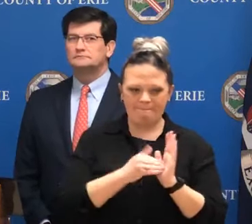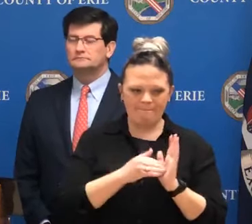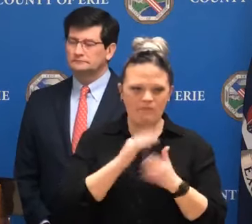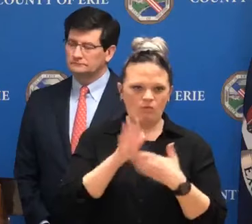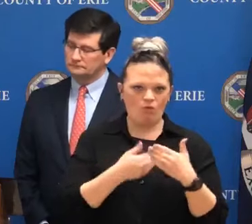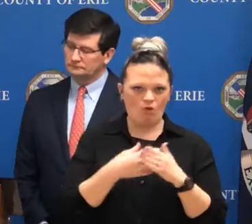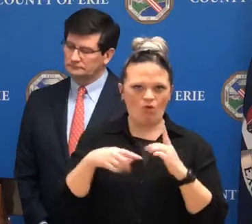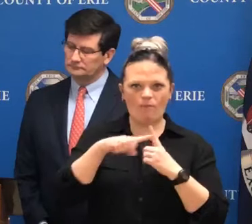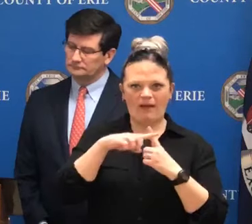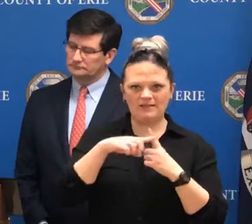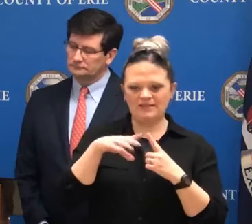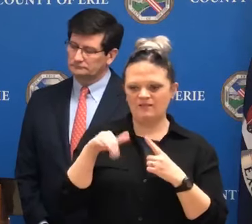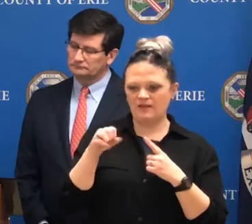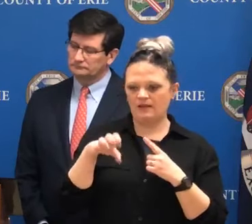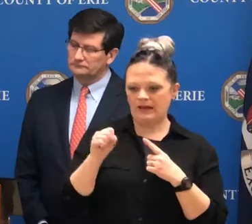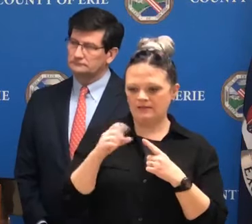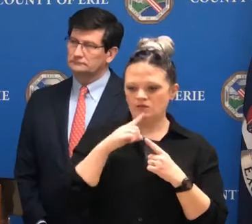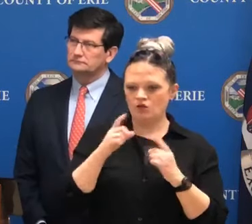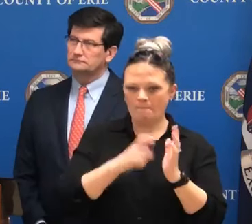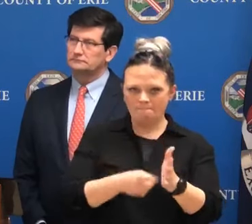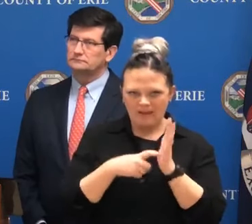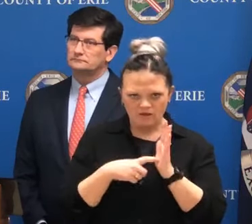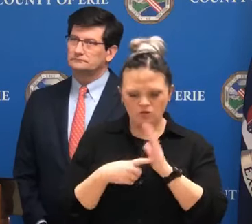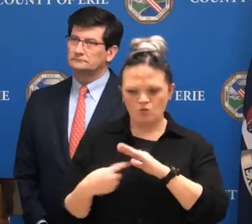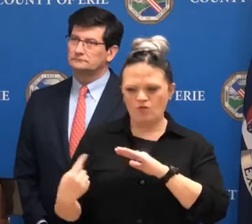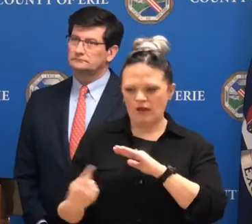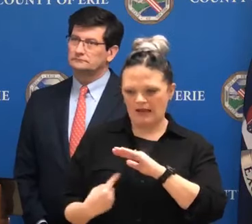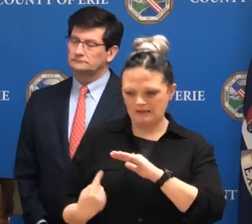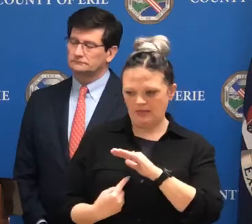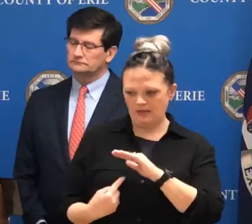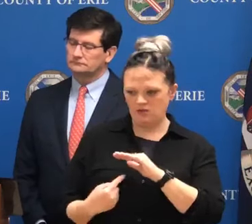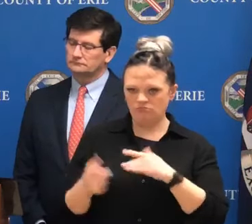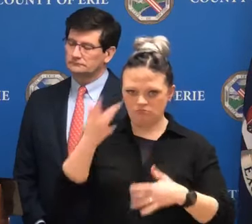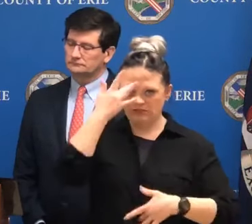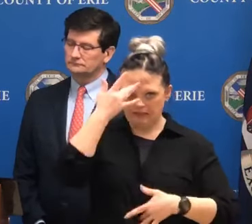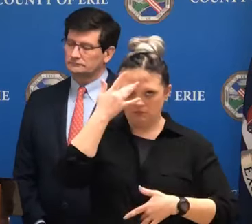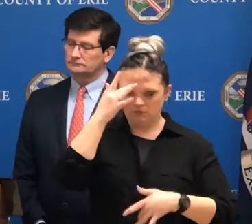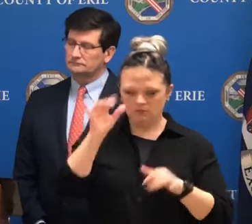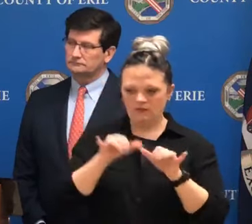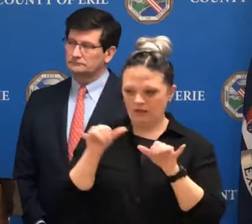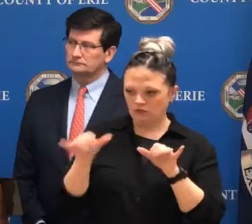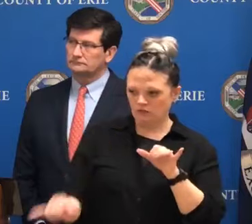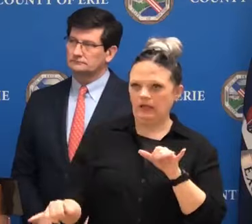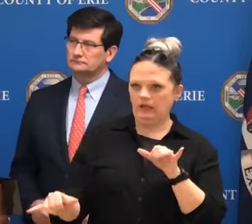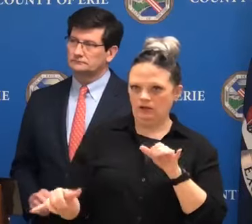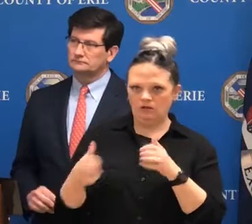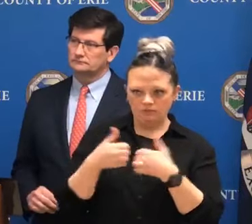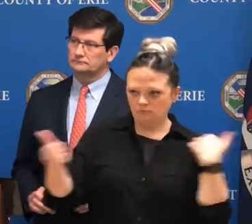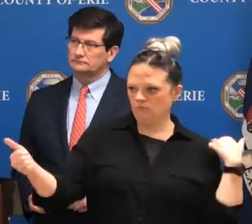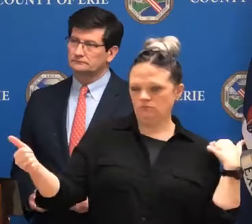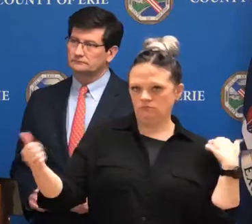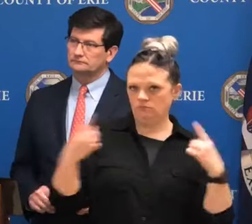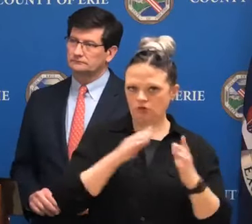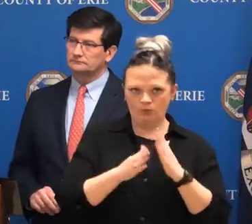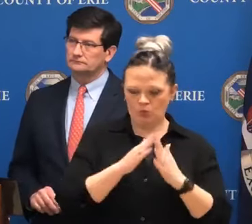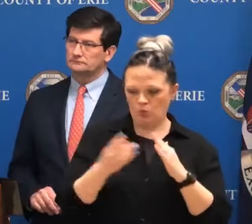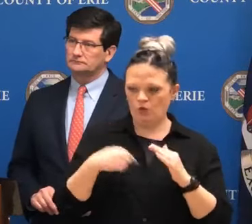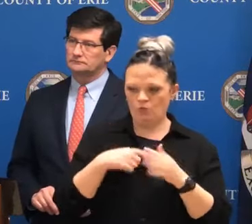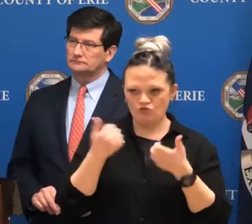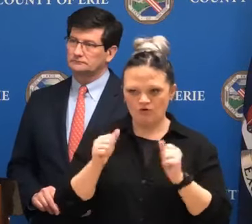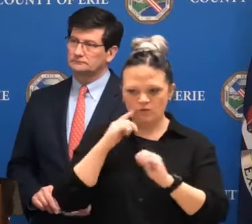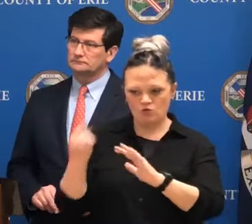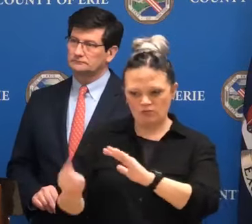the positive cases are in mandatory isolation. So they're sick and they're staying away from the rest of the community. We're trying to